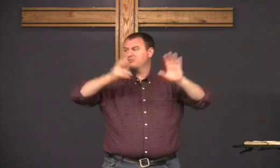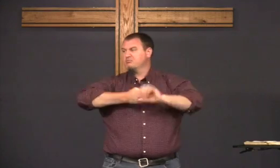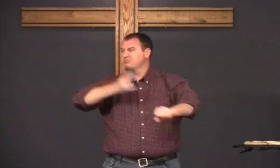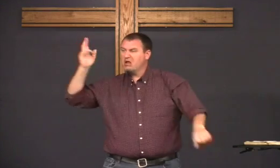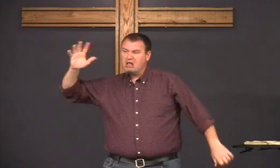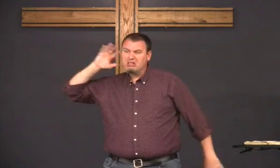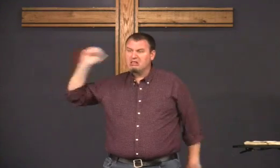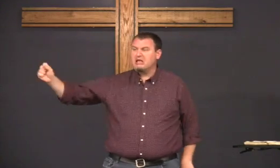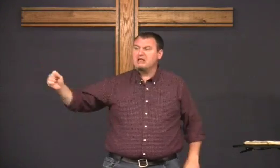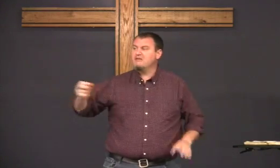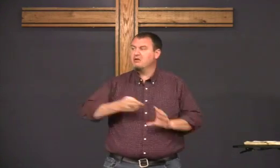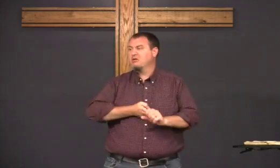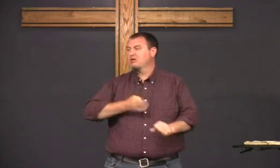quit, and leave.